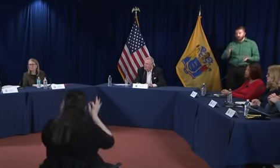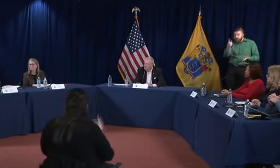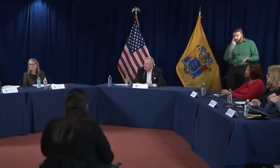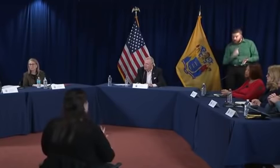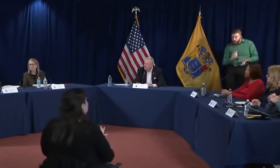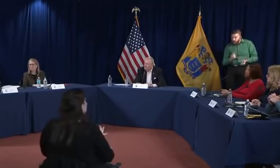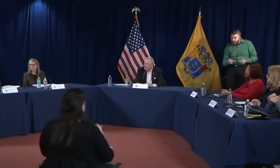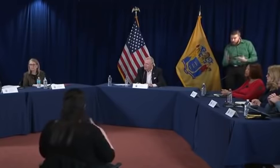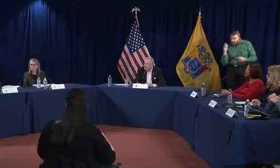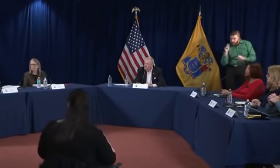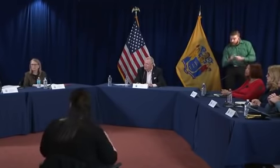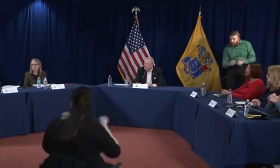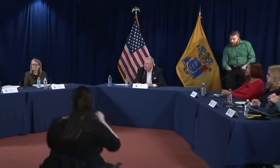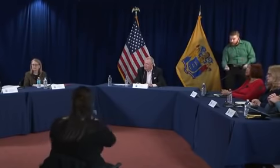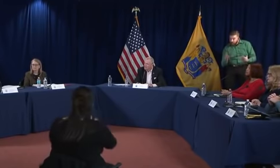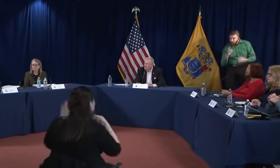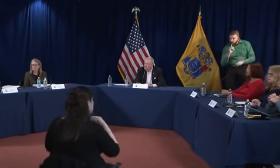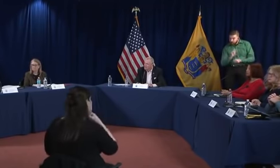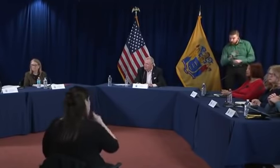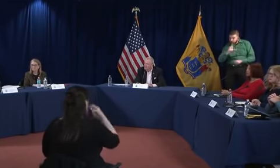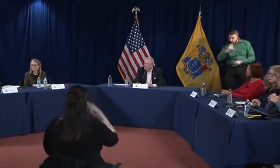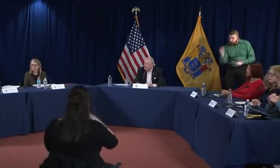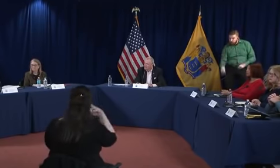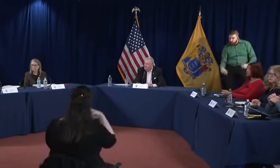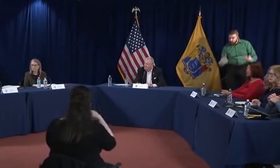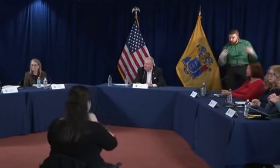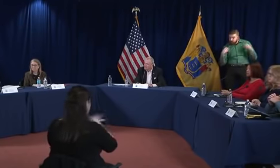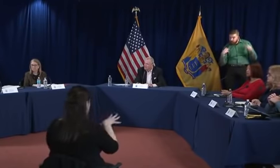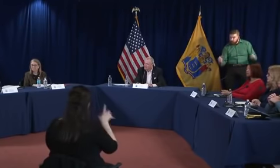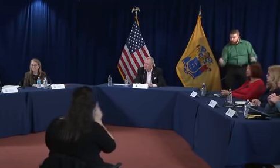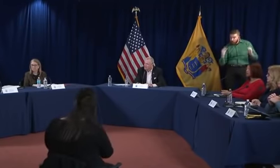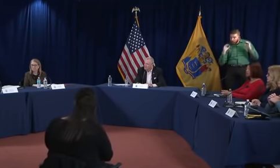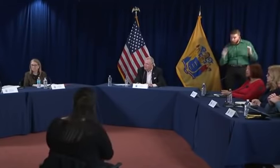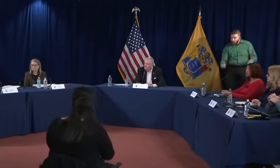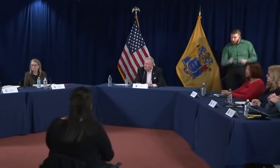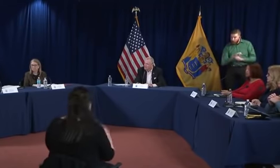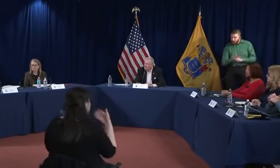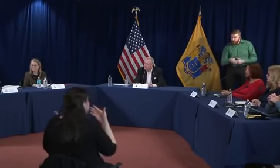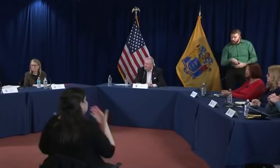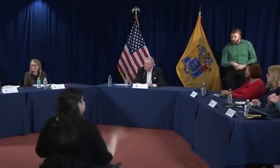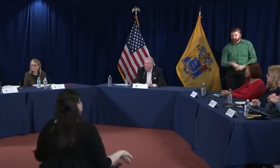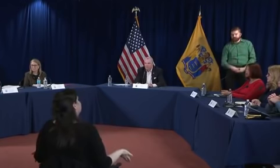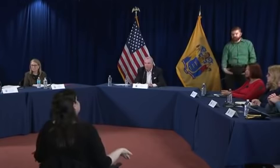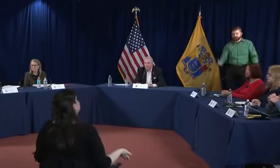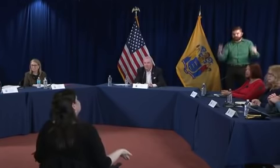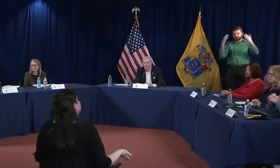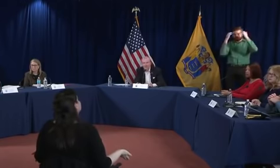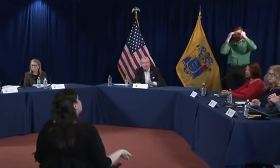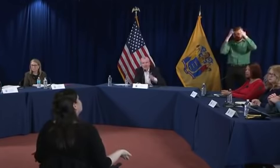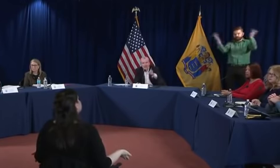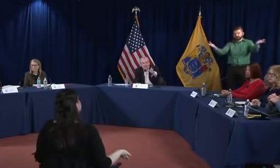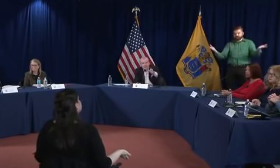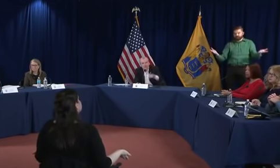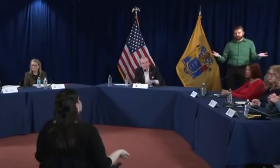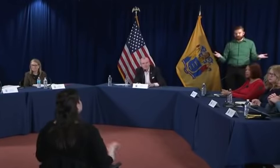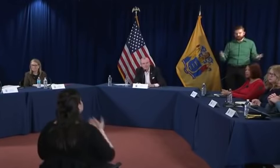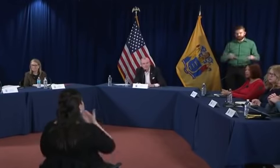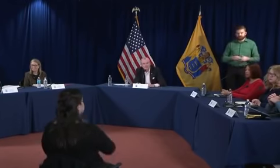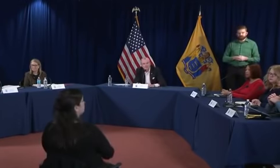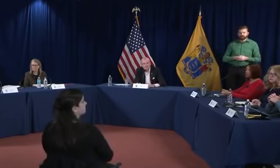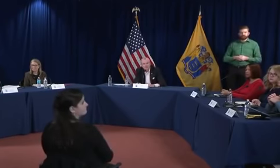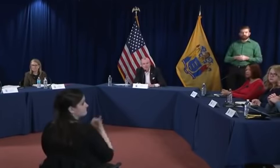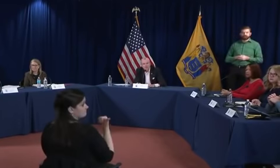when anybody can stop being infectious or when I can be sure that they would not again become ill, the answer is no, I can't tell you that. Thank you, John.